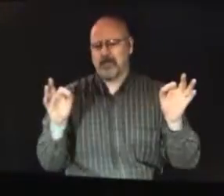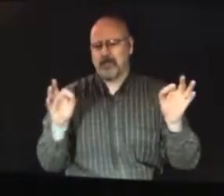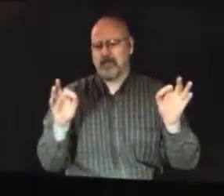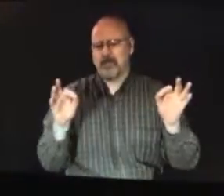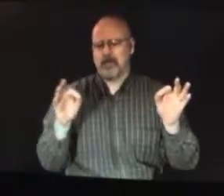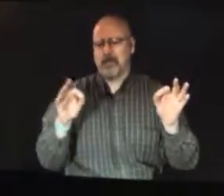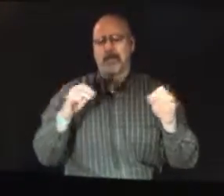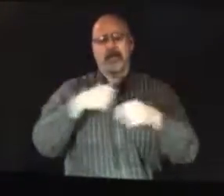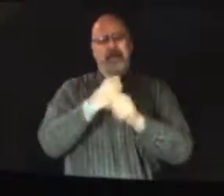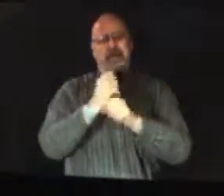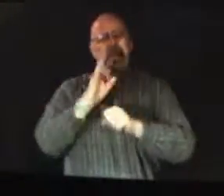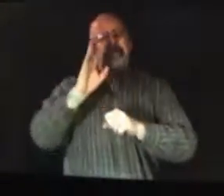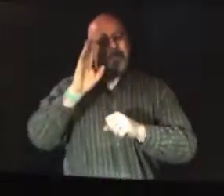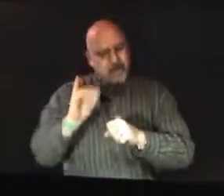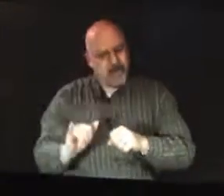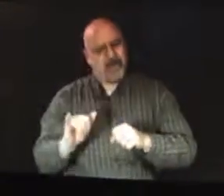They should be treated equally.